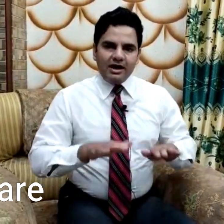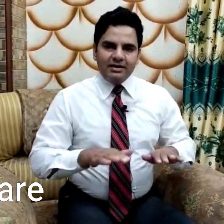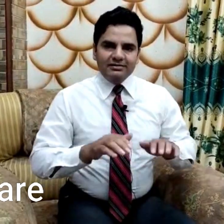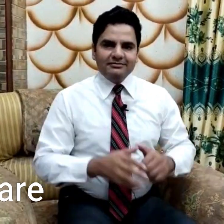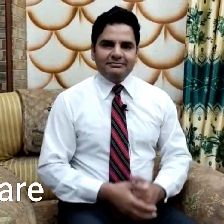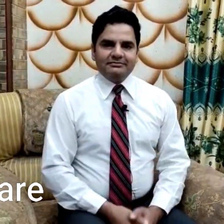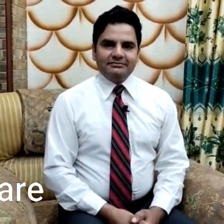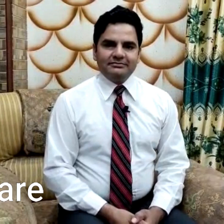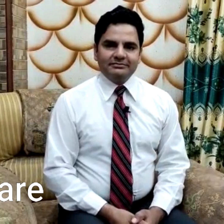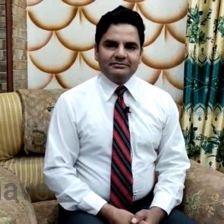are,